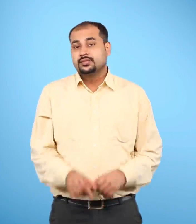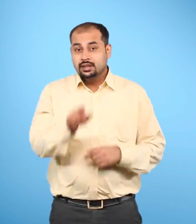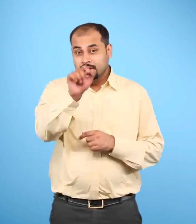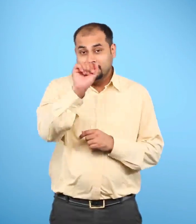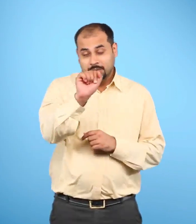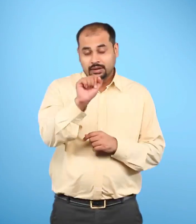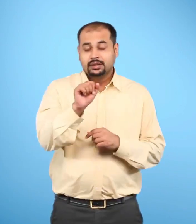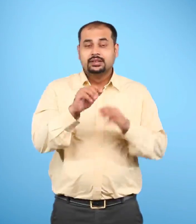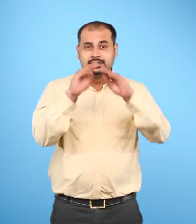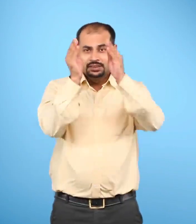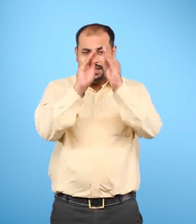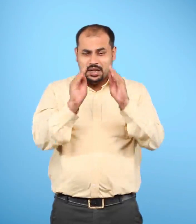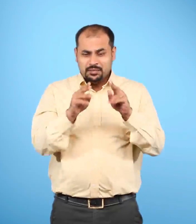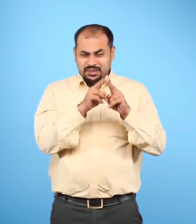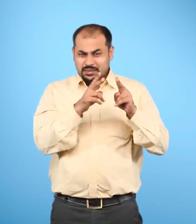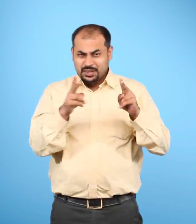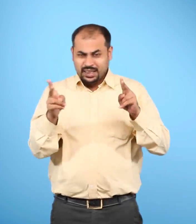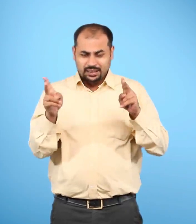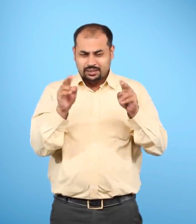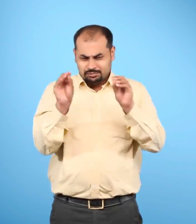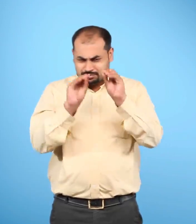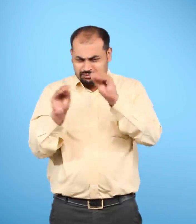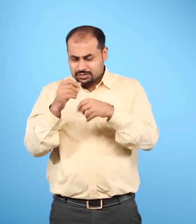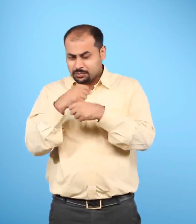How many different shapes can you draw?